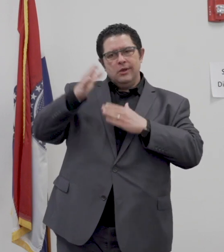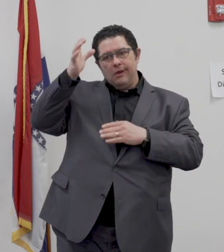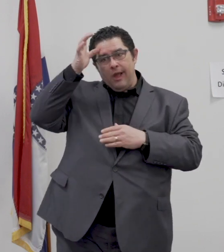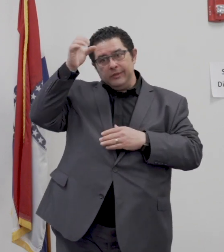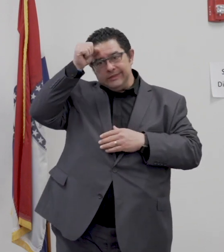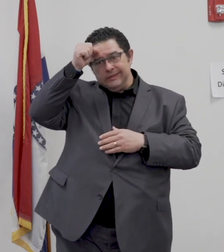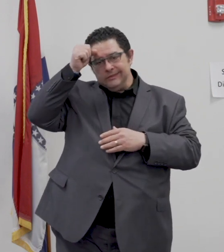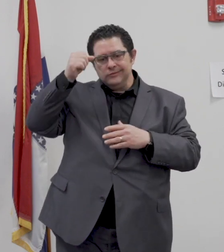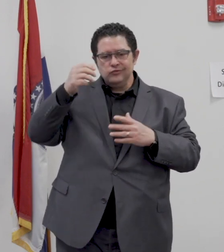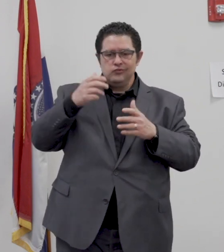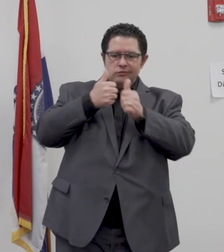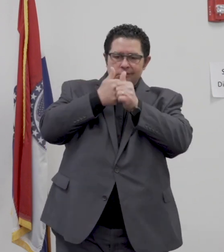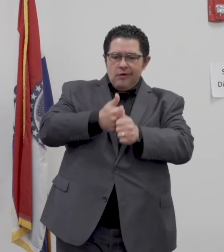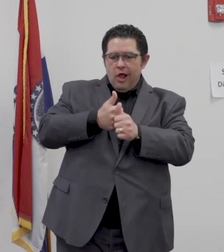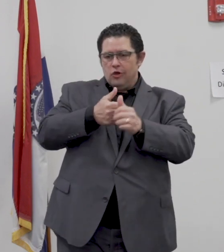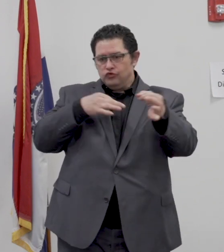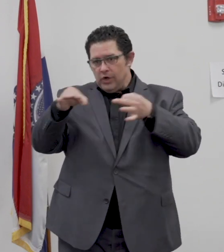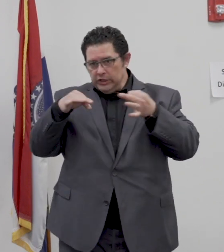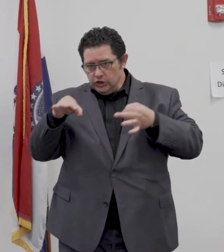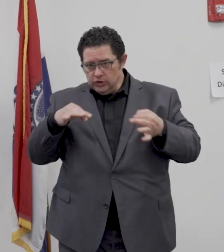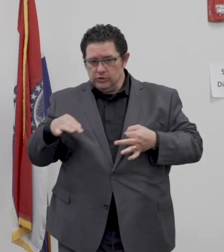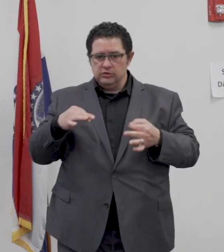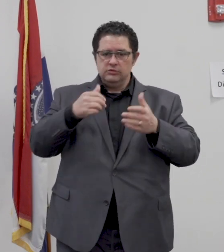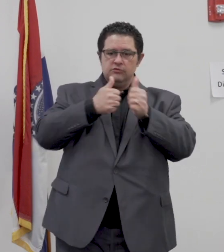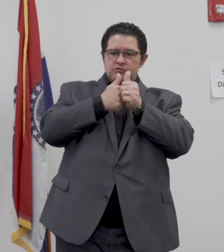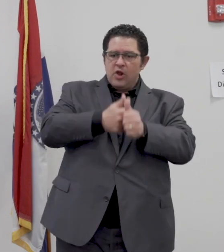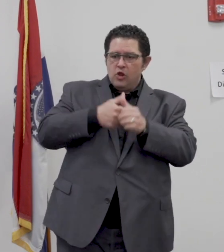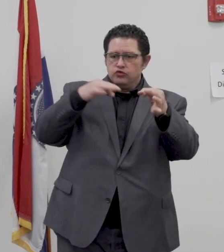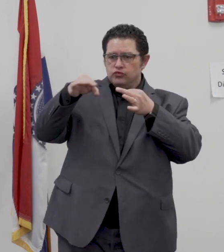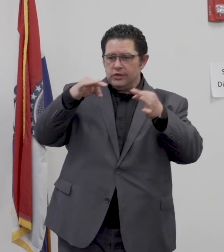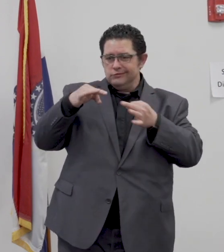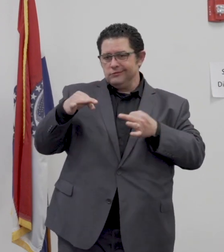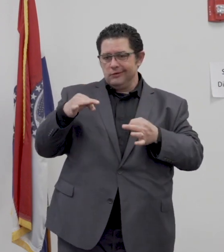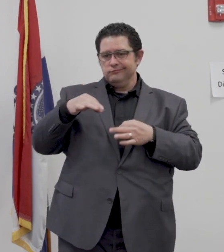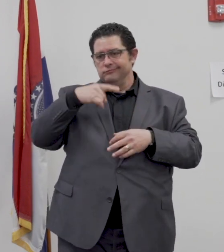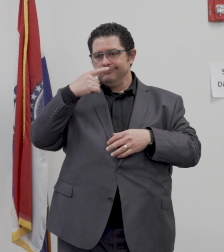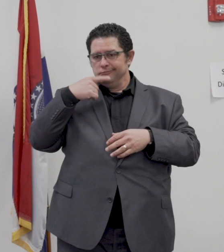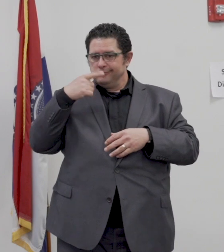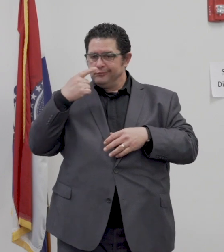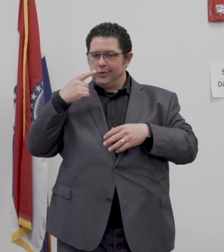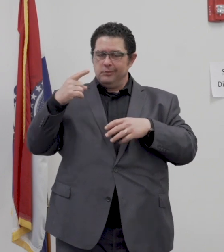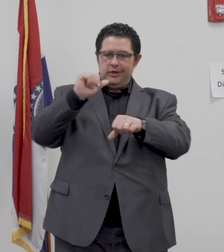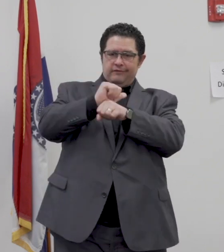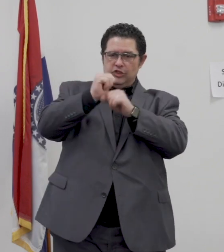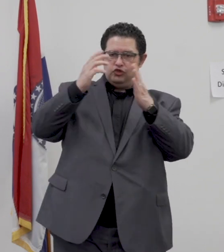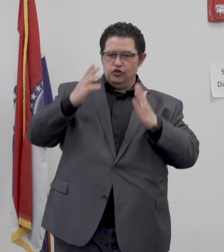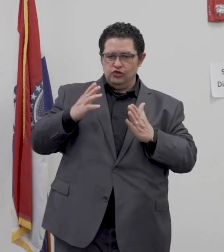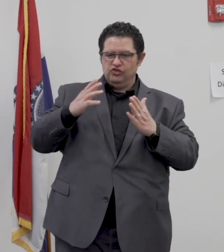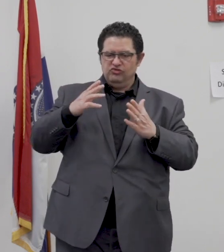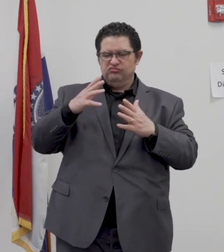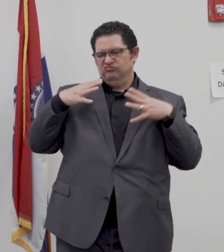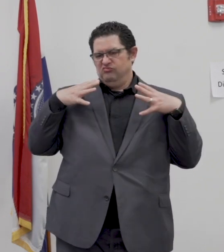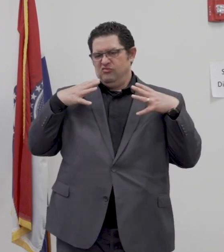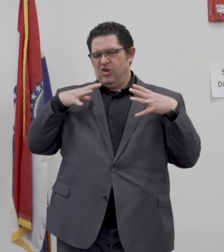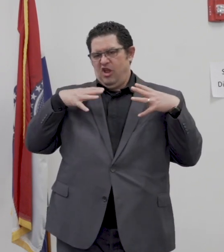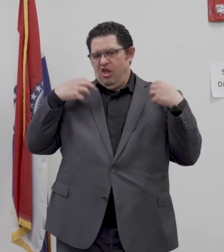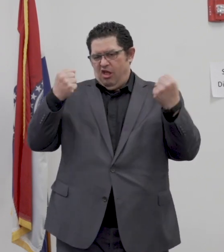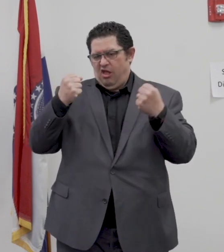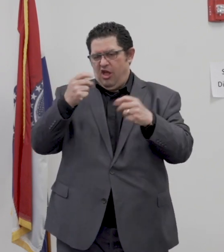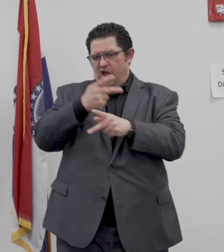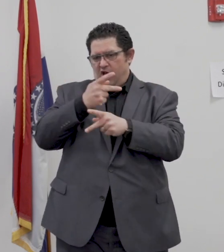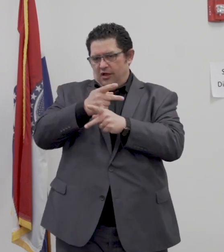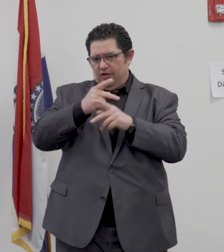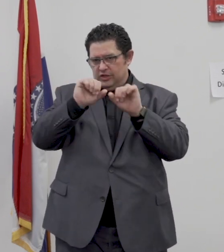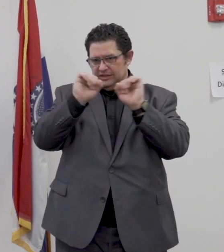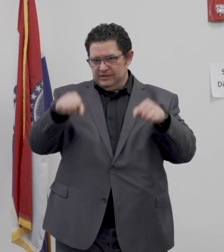to follow our direction, follow the direction of the public health officials and our health systems, and that's why